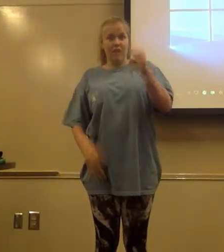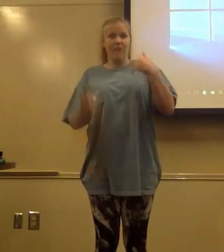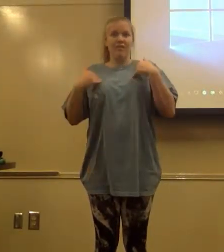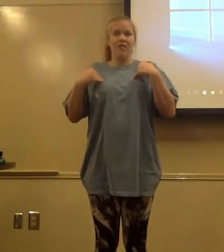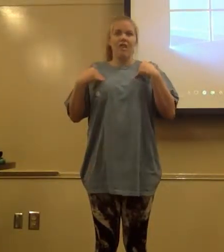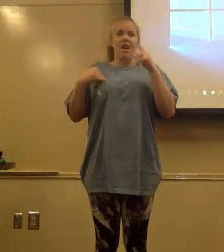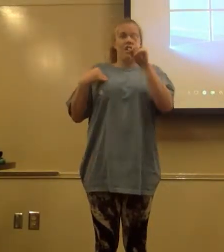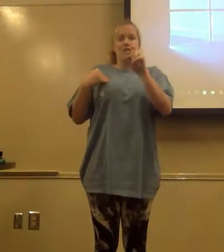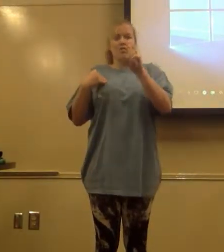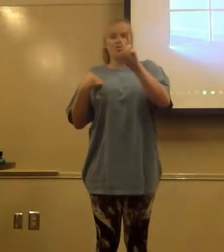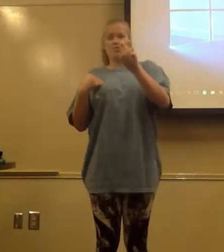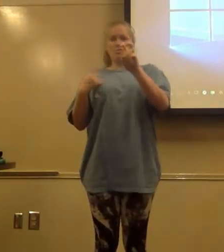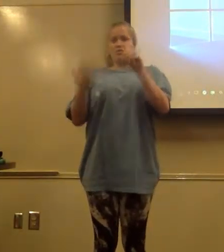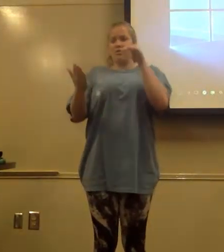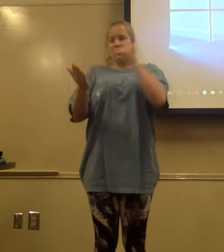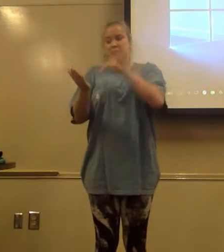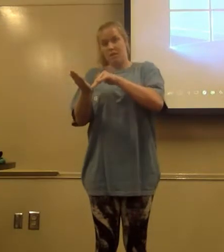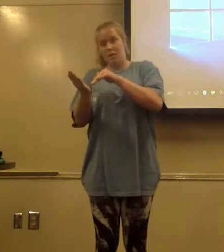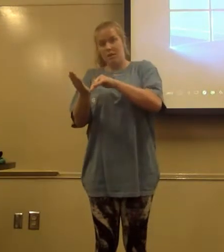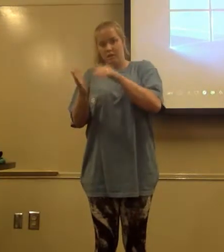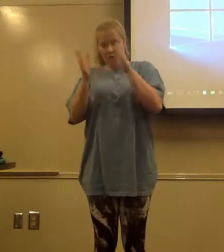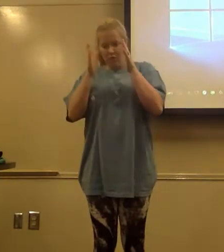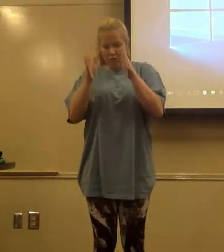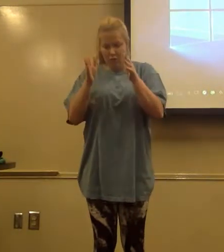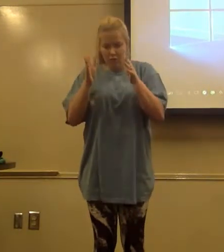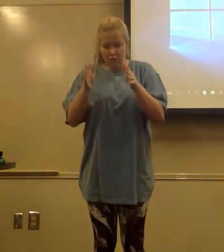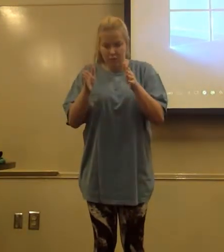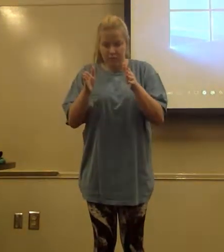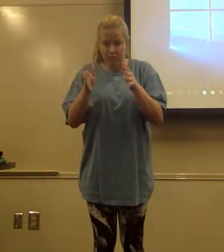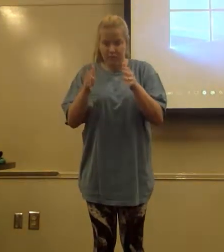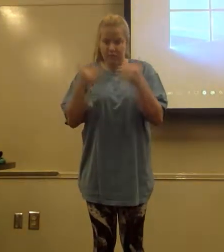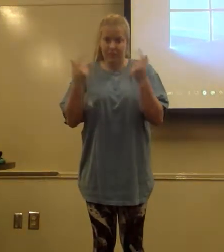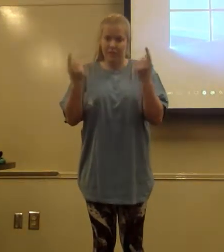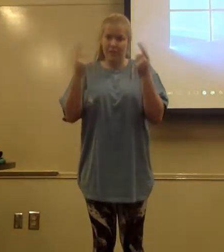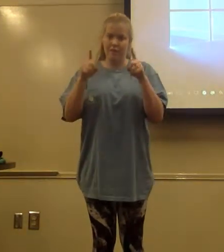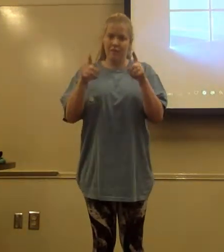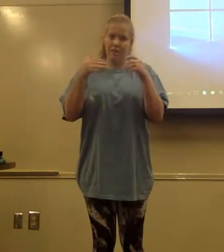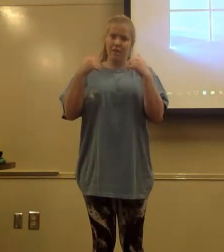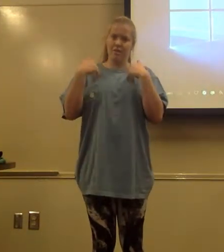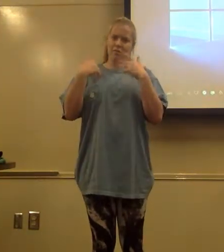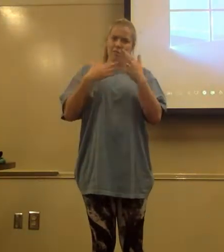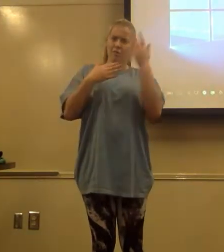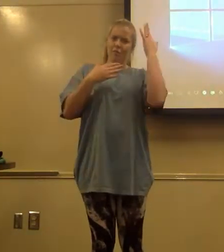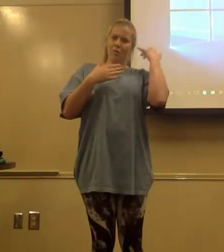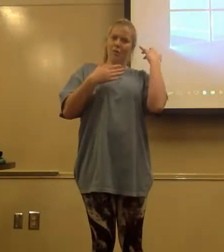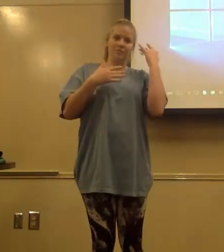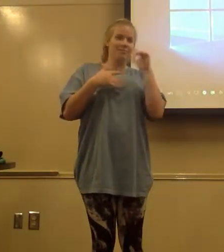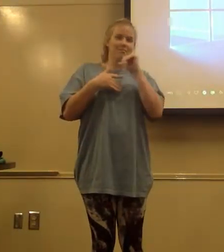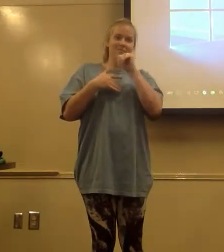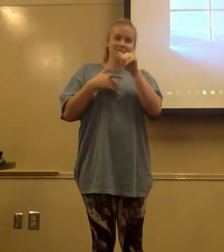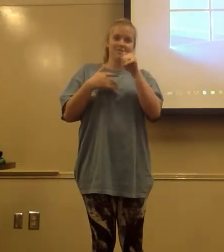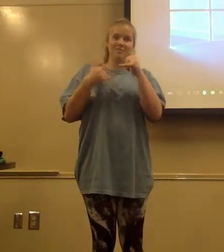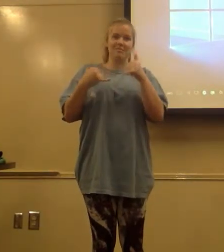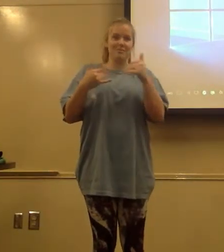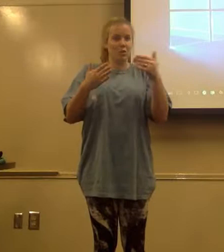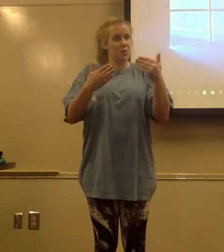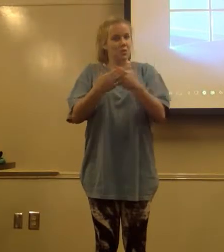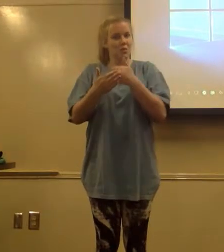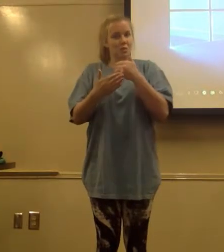talk about how they're using this in their practice. I mean, that didn't exist a few years ago. And it's really, really exciting. There's new